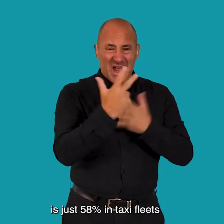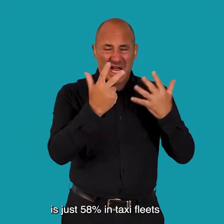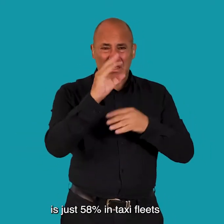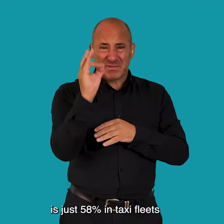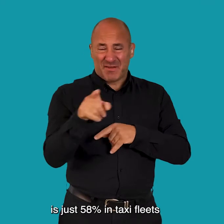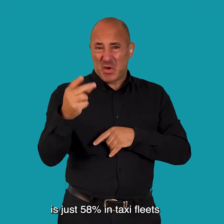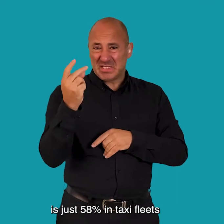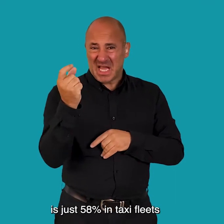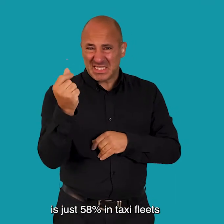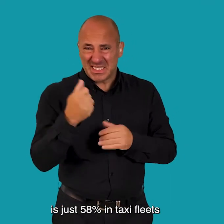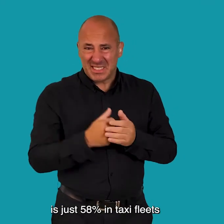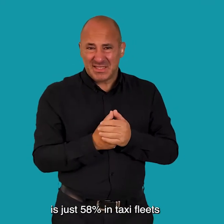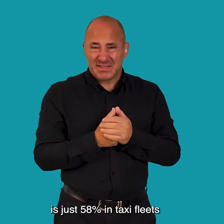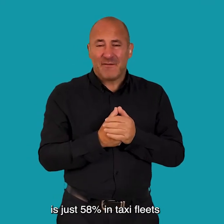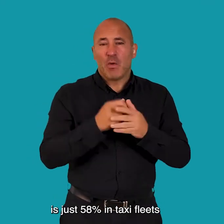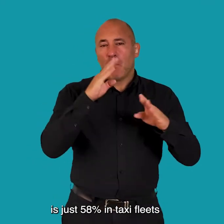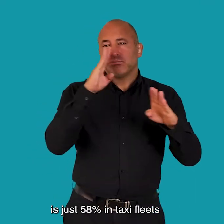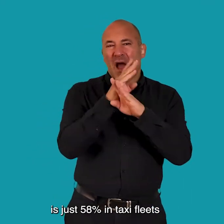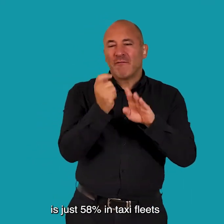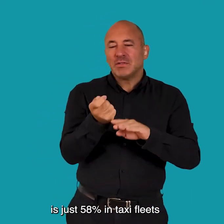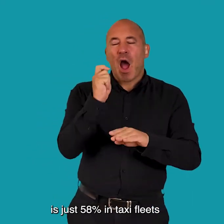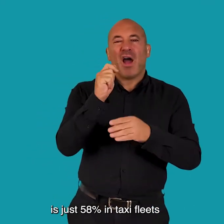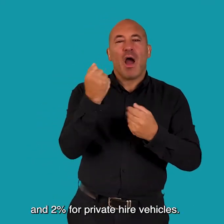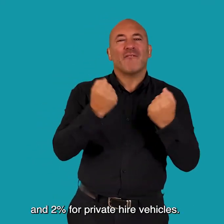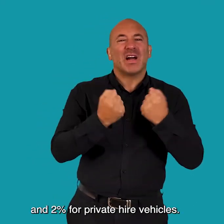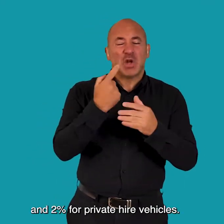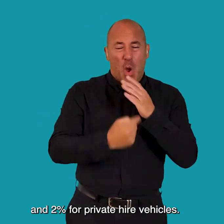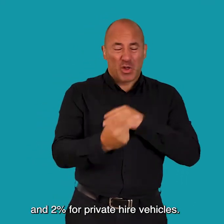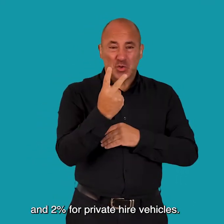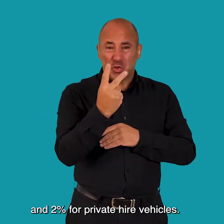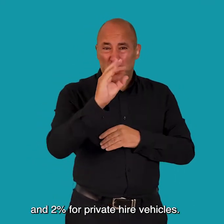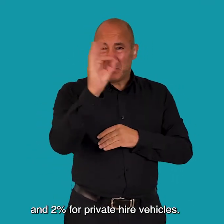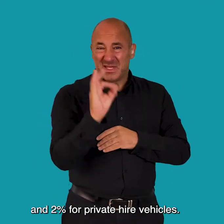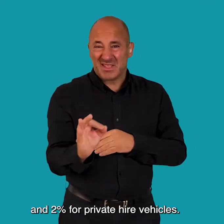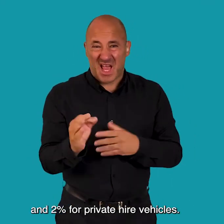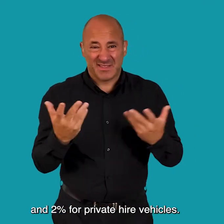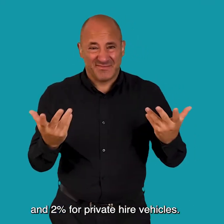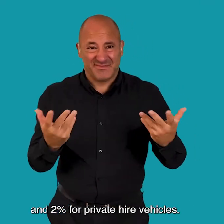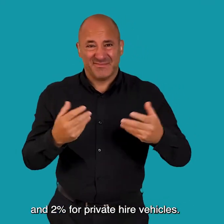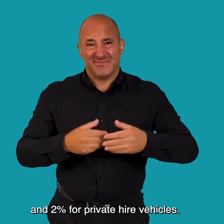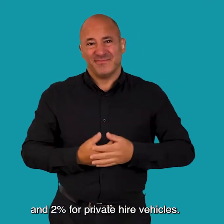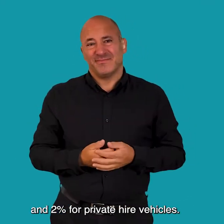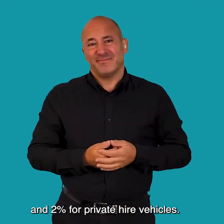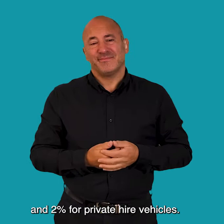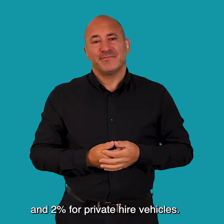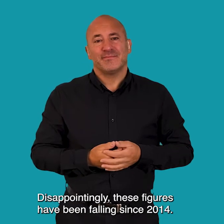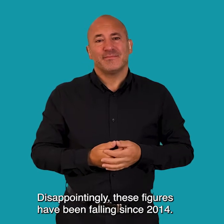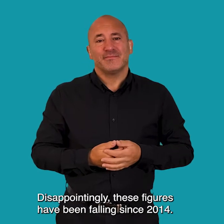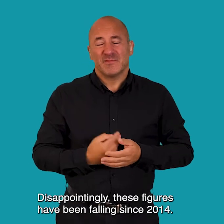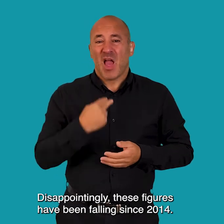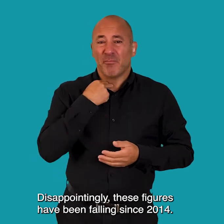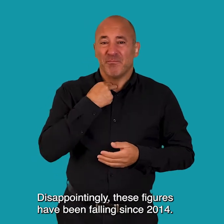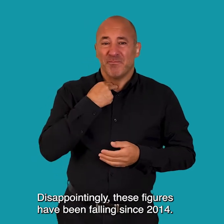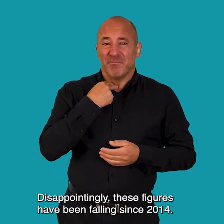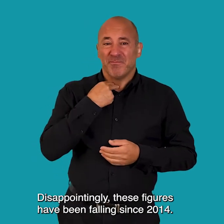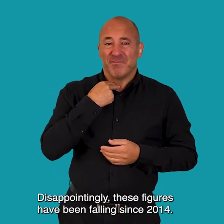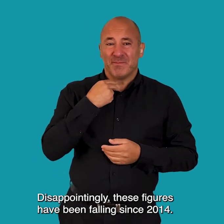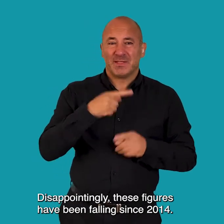just 58% in taxi fleets and 2% for private hire vehicles. Disappointingly, these figures have